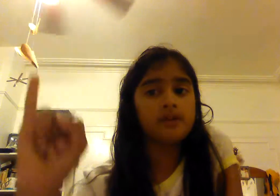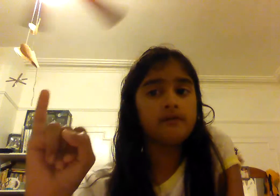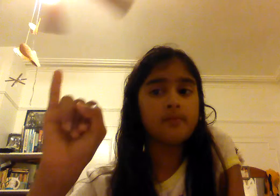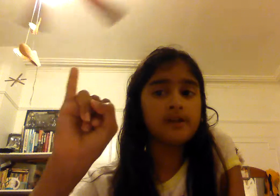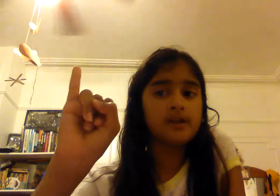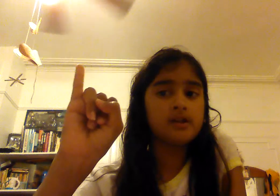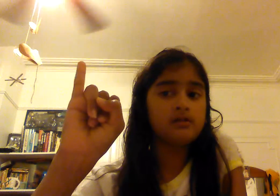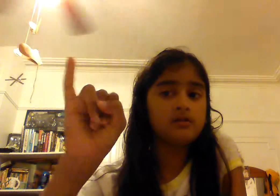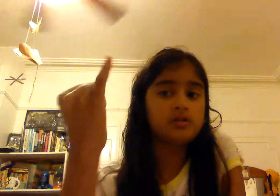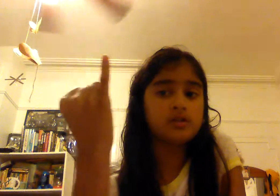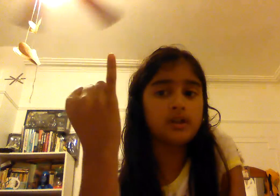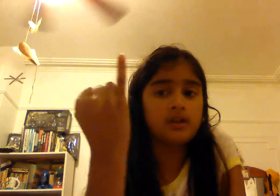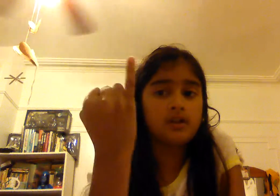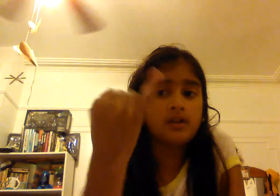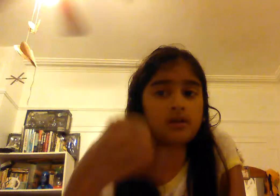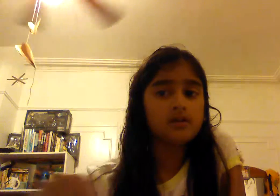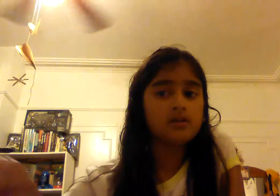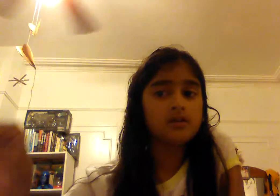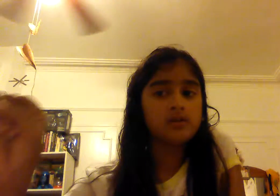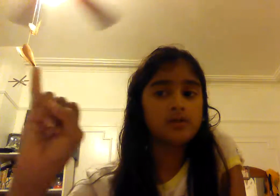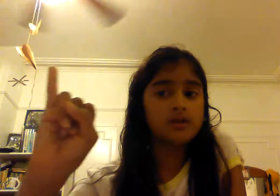of your pinky, just like, this way,